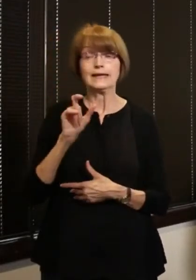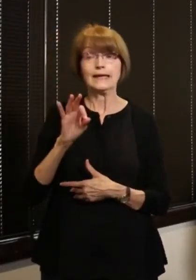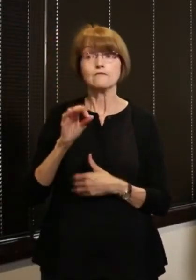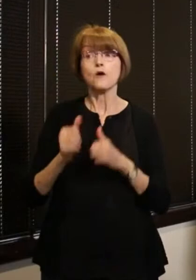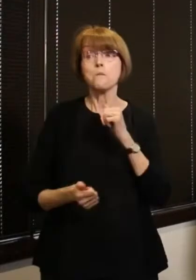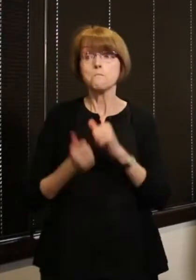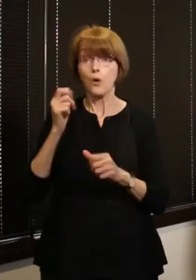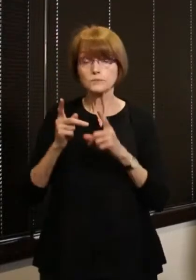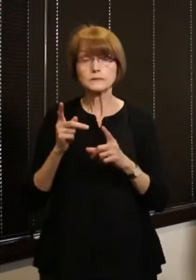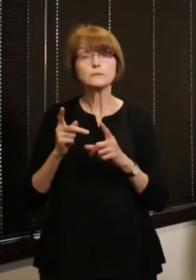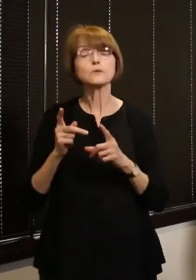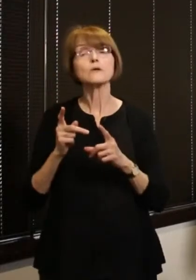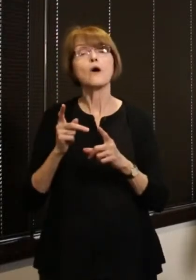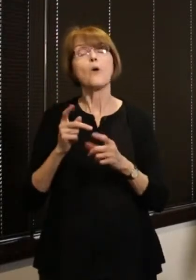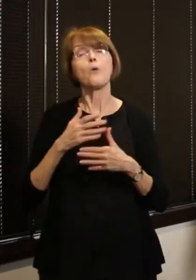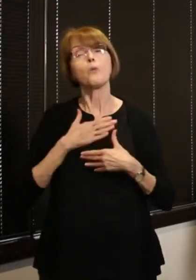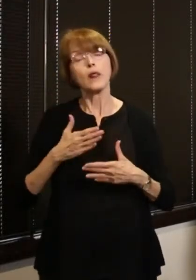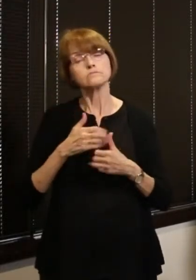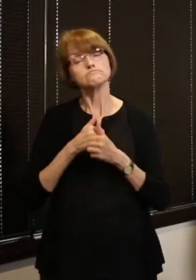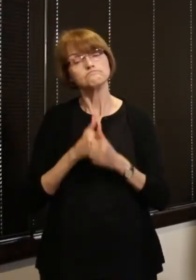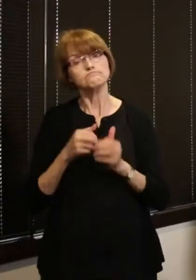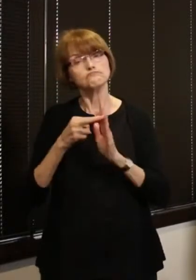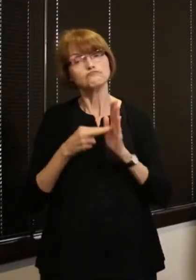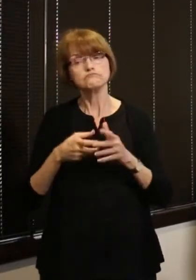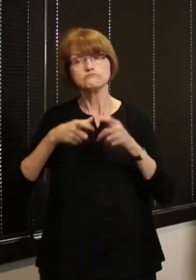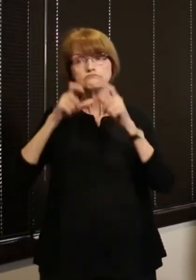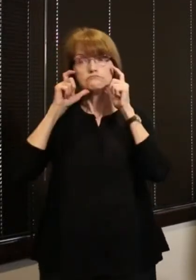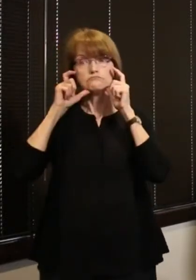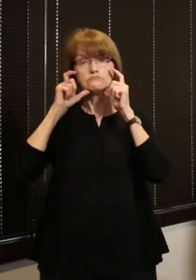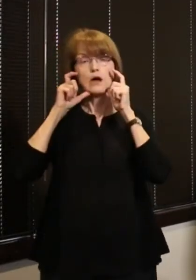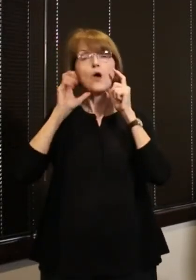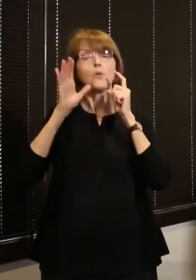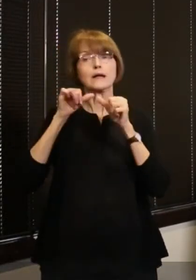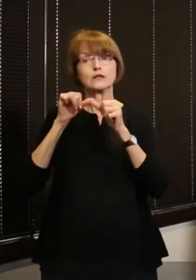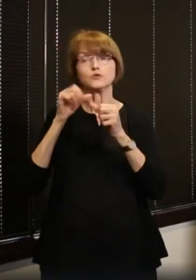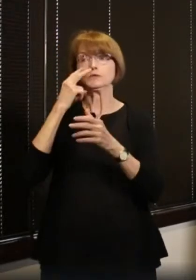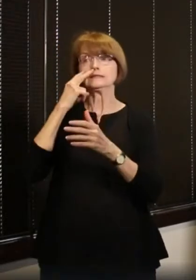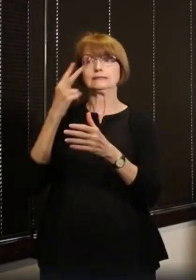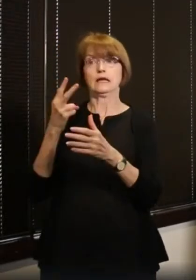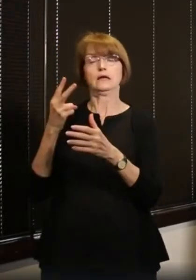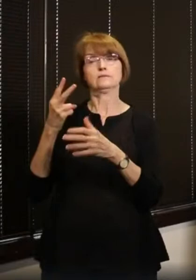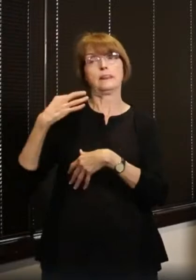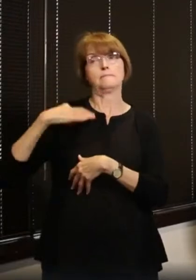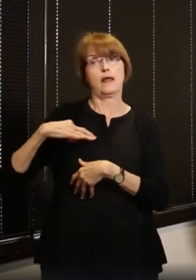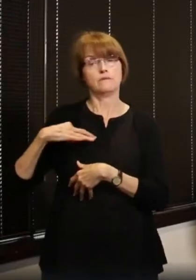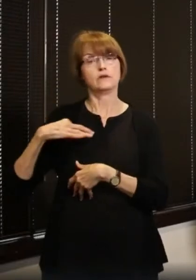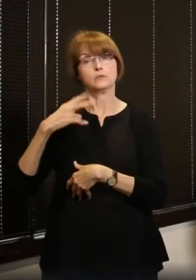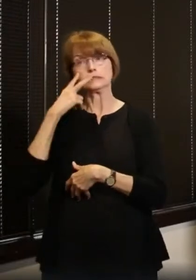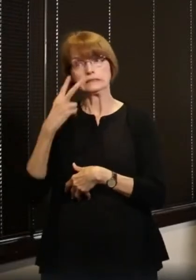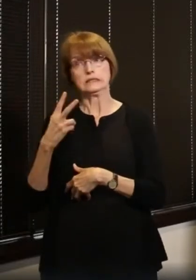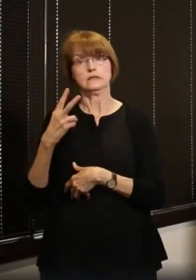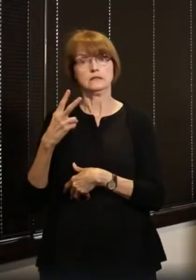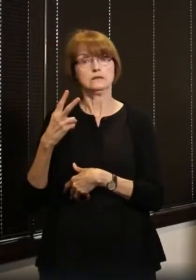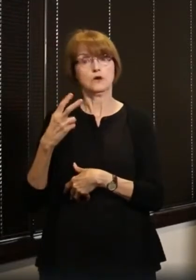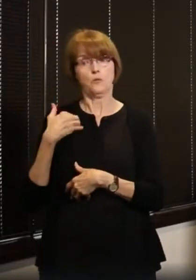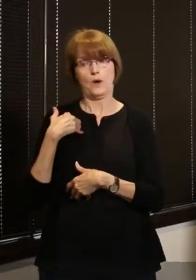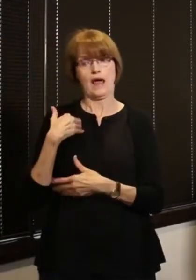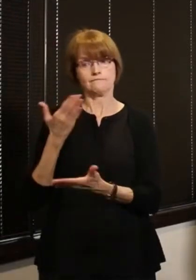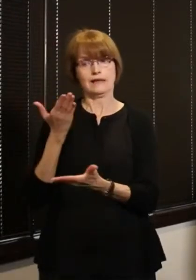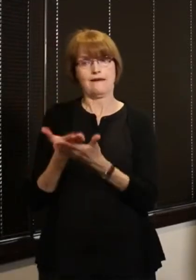majority of people to wear masks, then we will continue to see the benefit. The evidence supports that